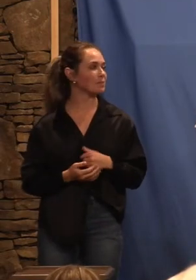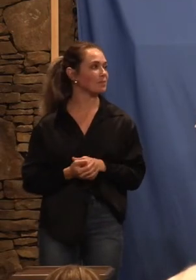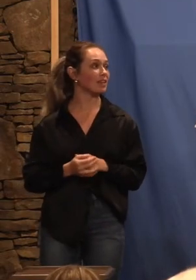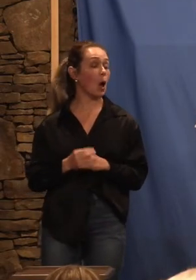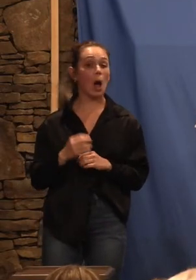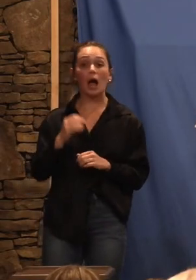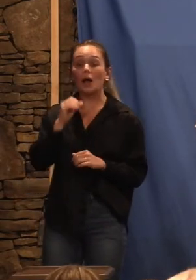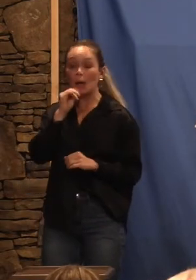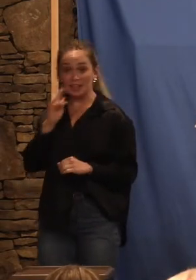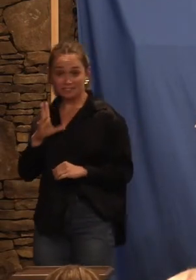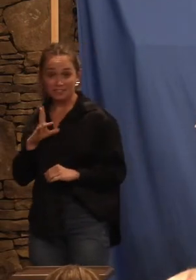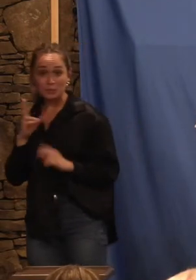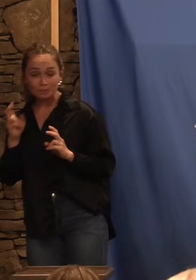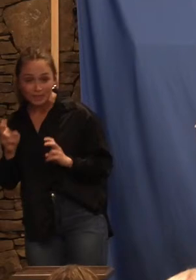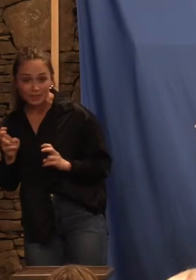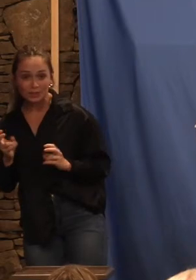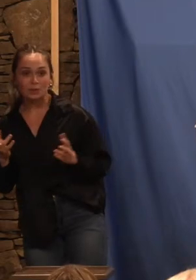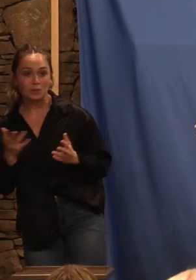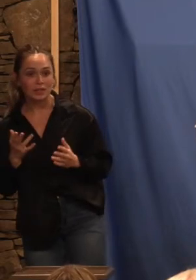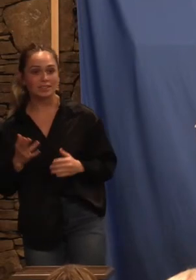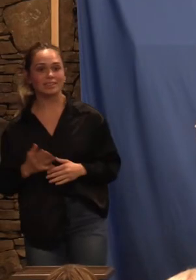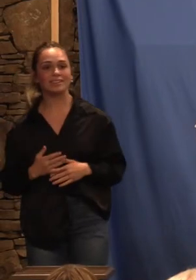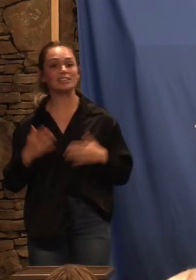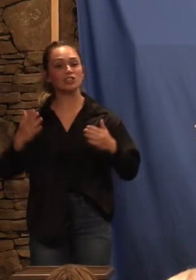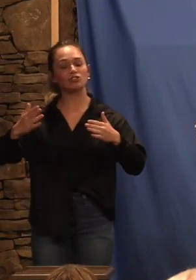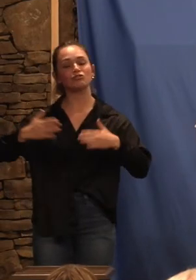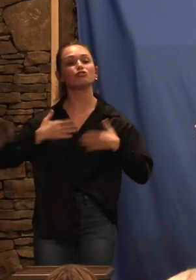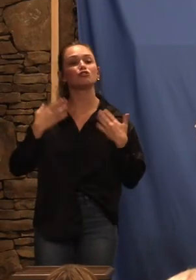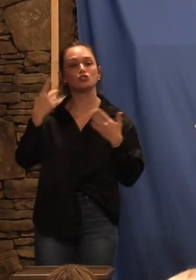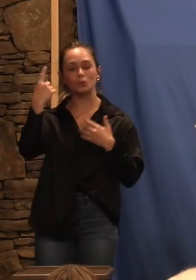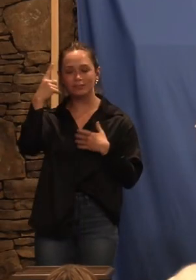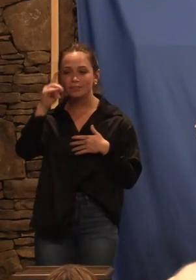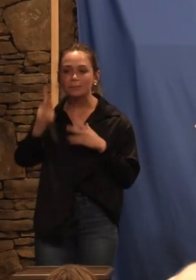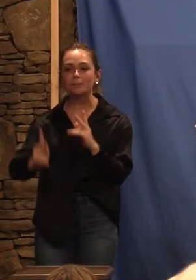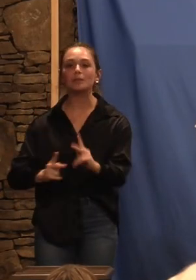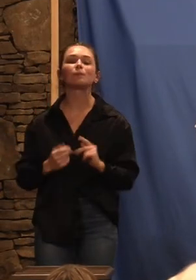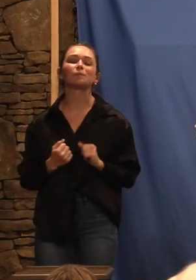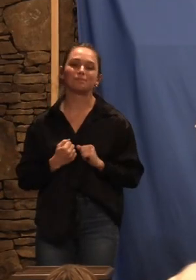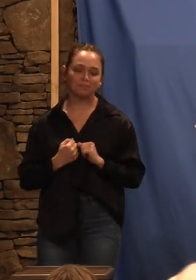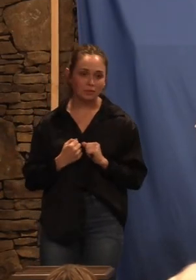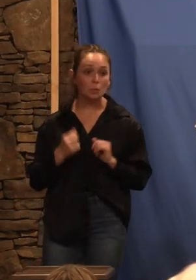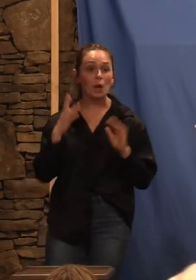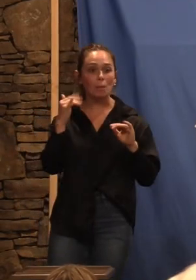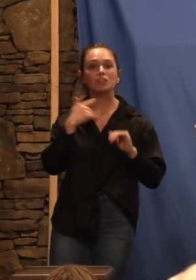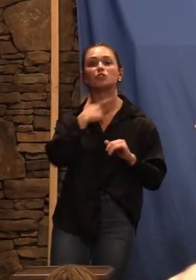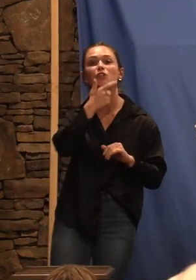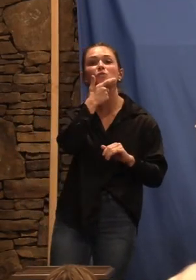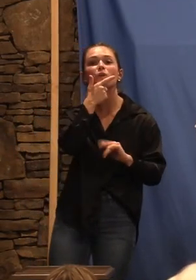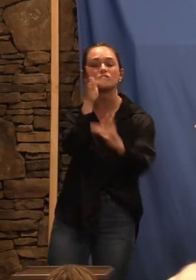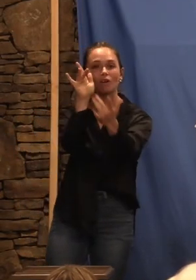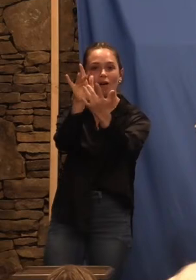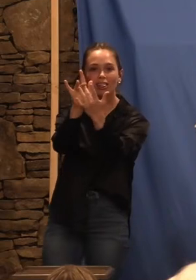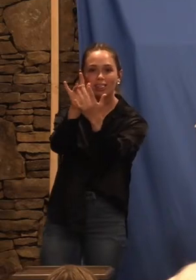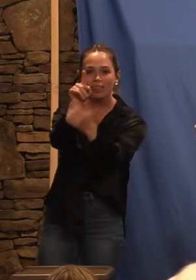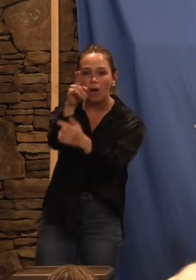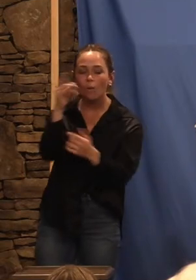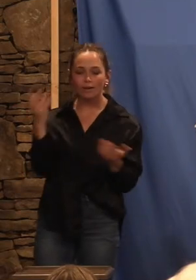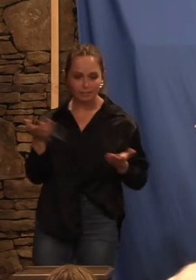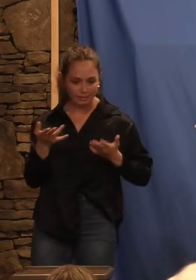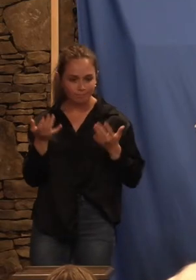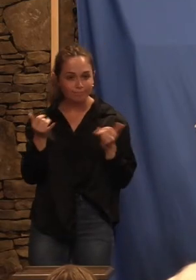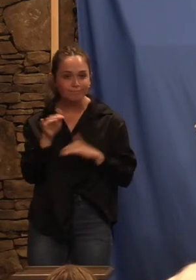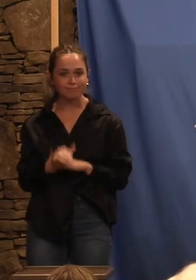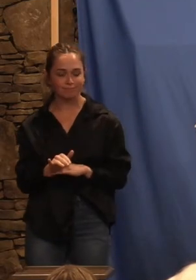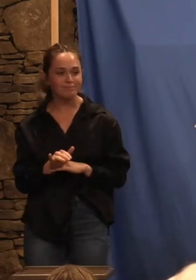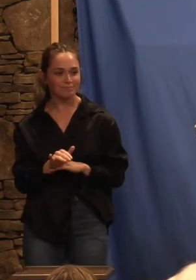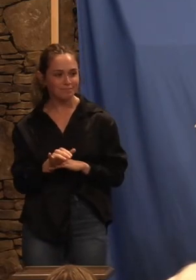Our unofficial motto is joy to the people. And we hope that whether you are watching online or you are here with us